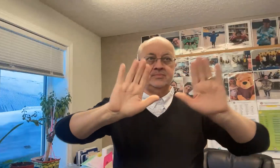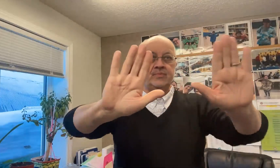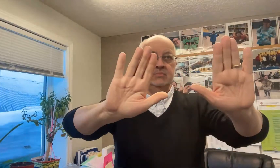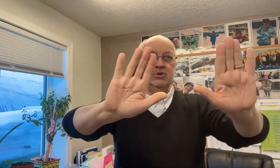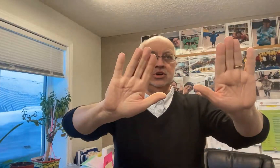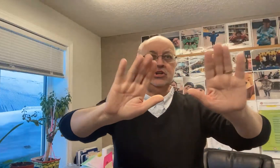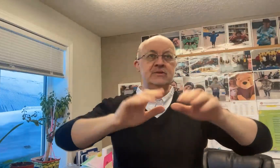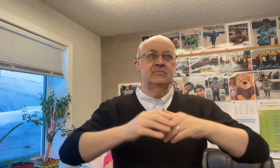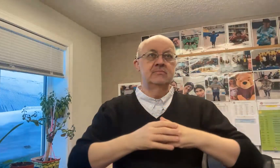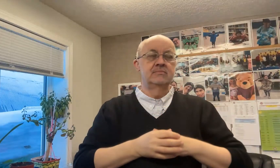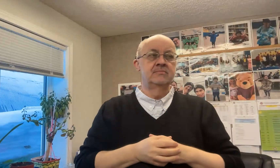Push.